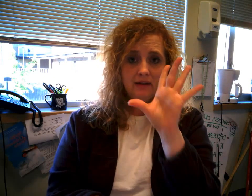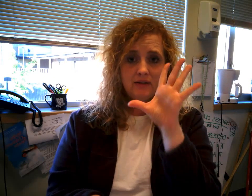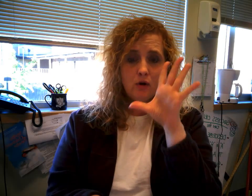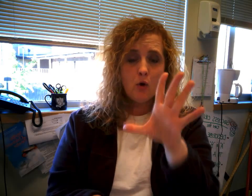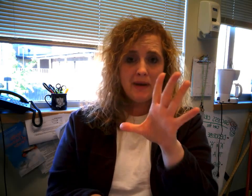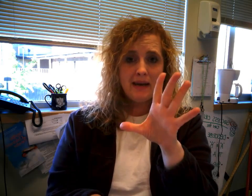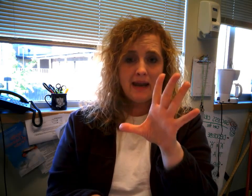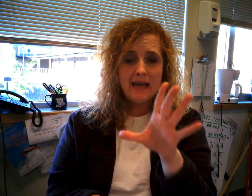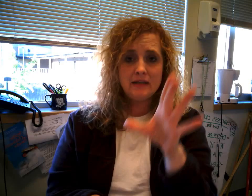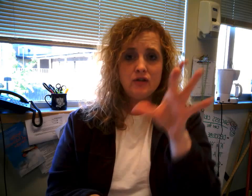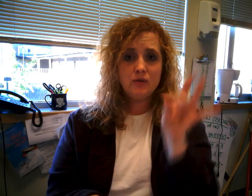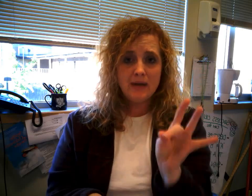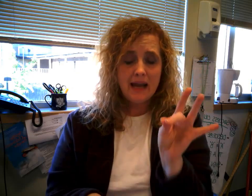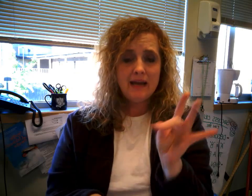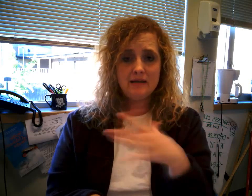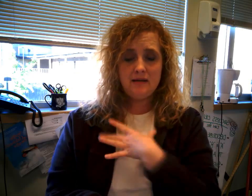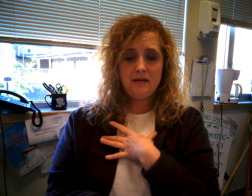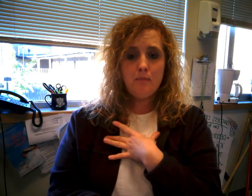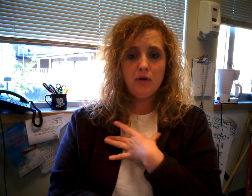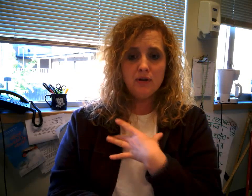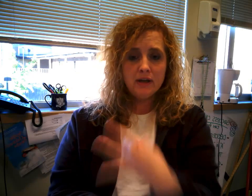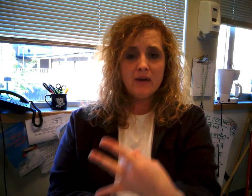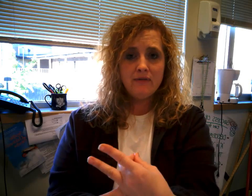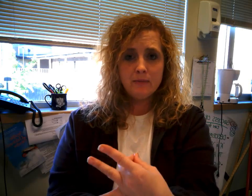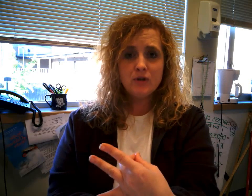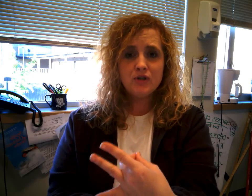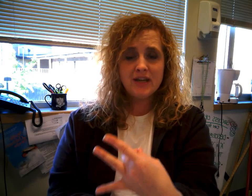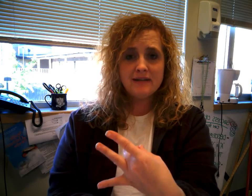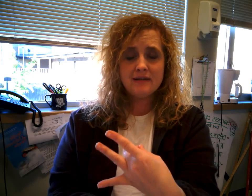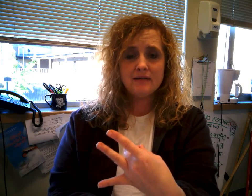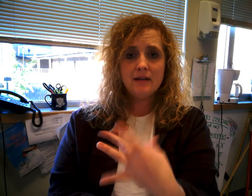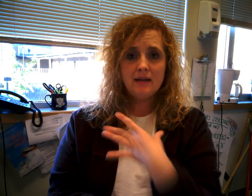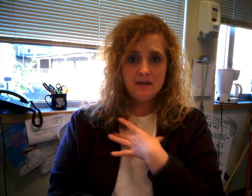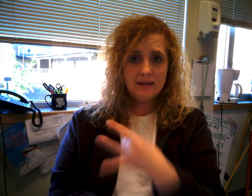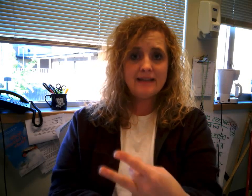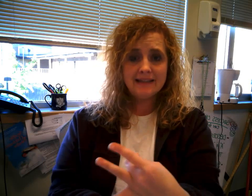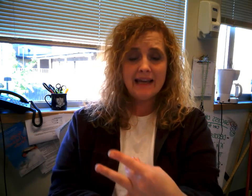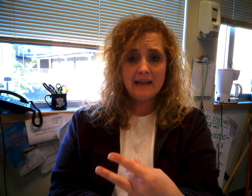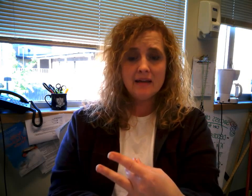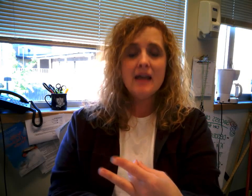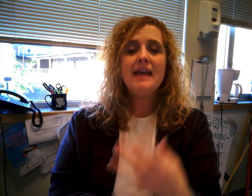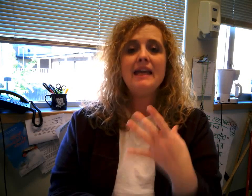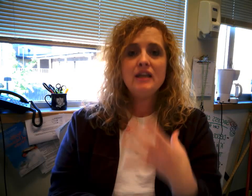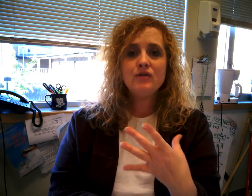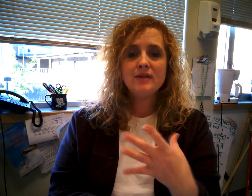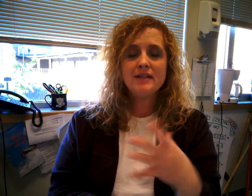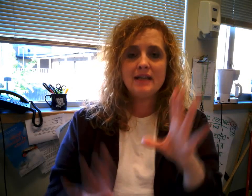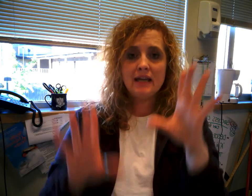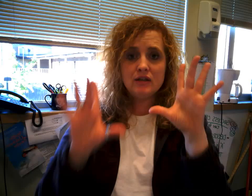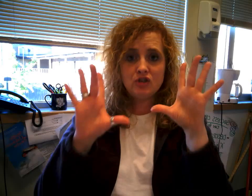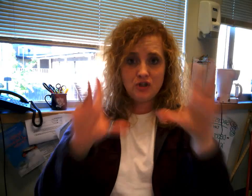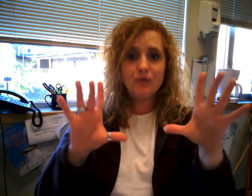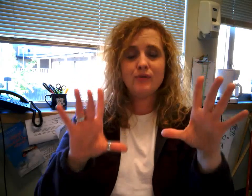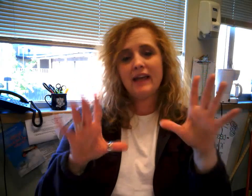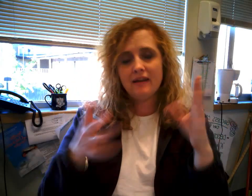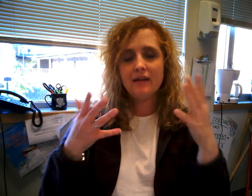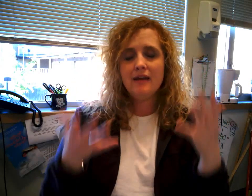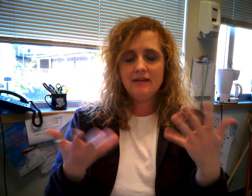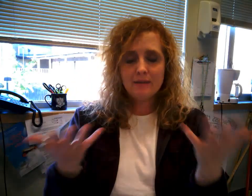said awkward, this would not be the sign. That would be this sign, awkward. Okay. The next one